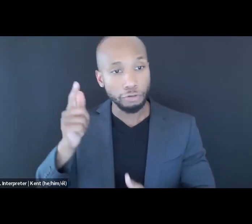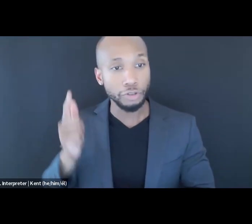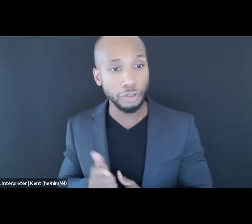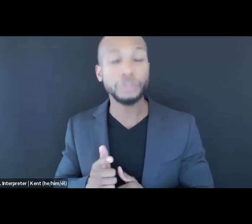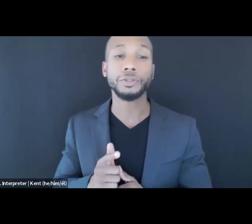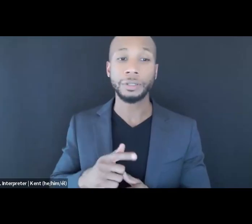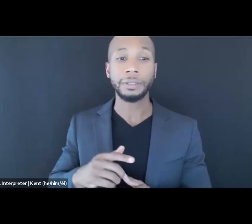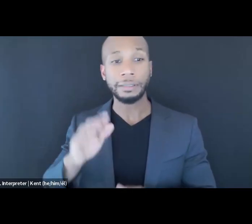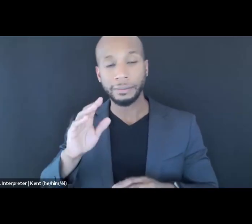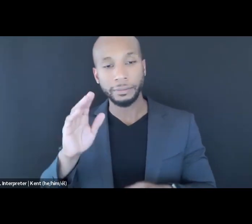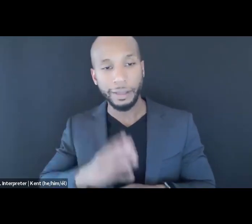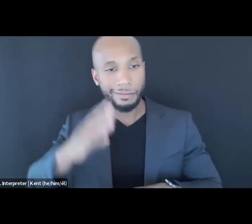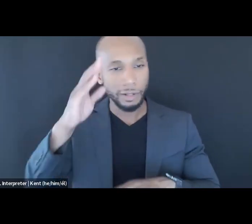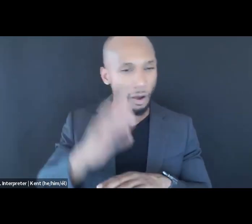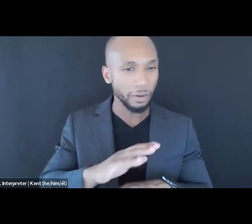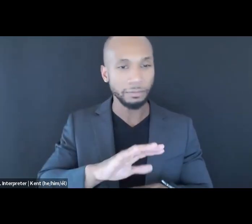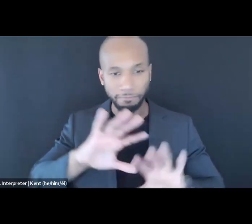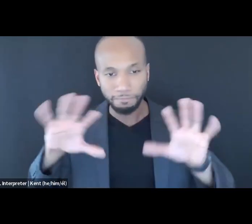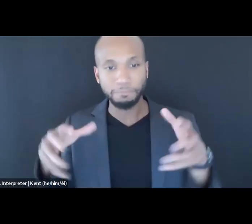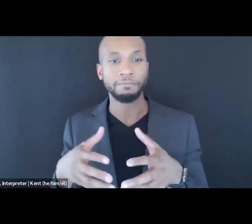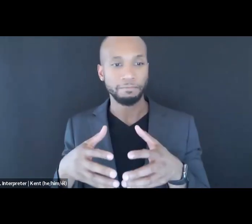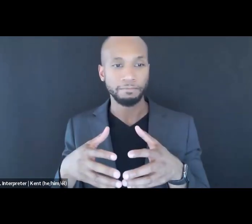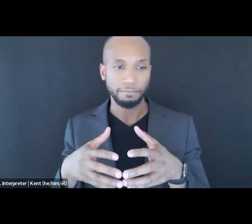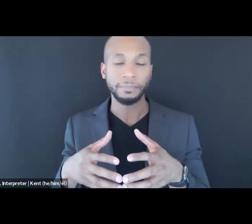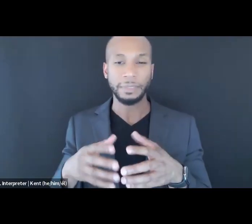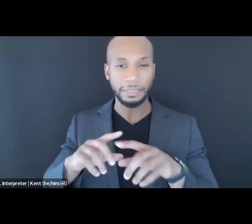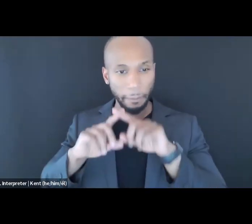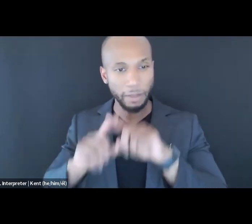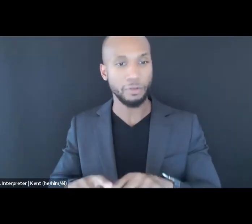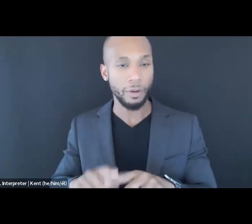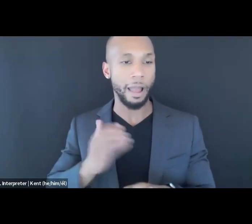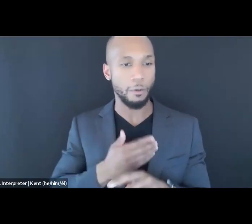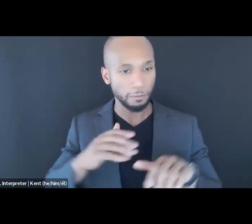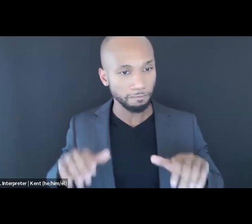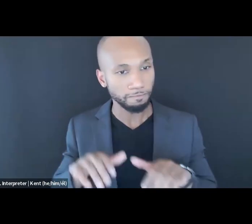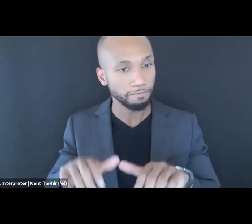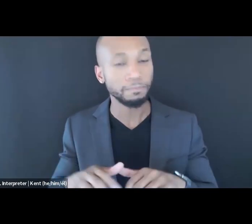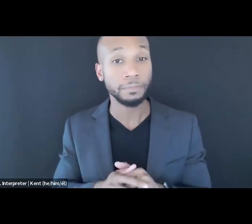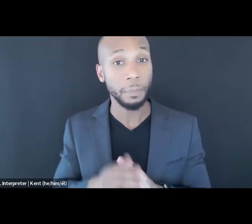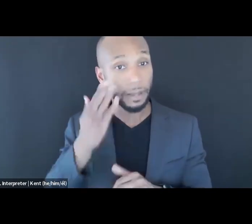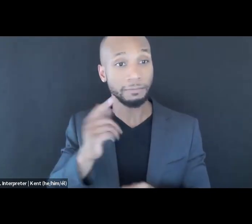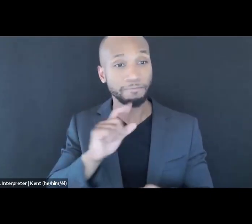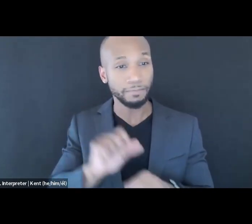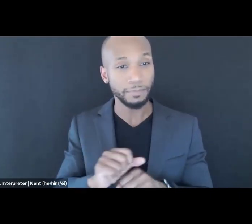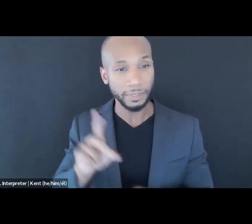sisters, and sons and daughters depend on it. Because they